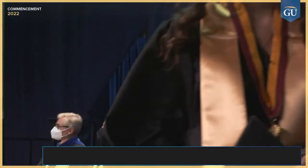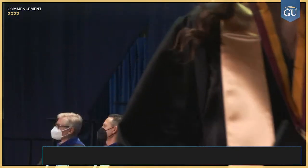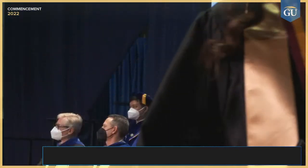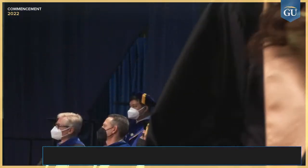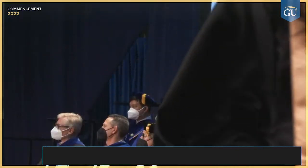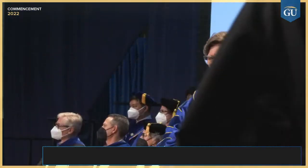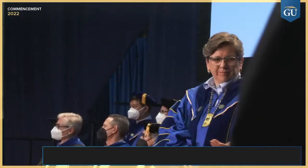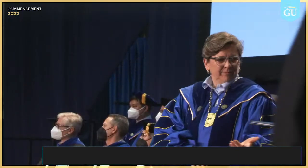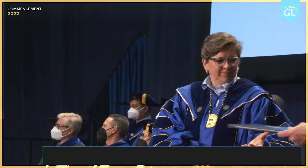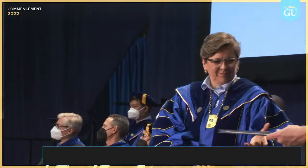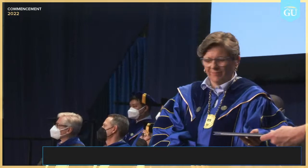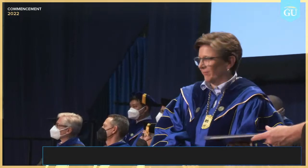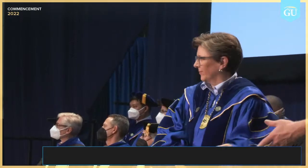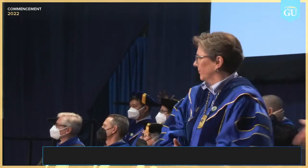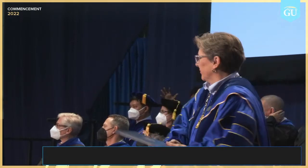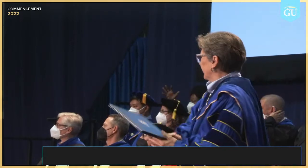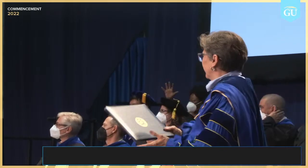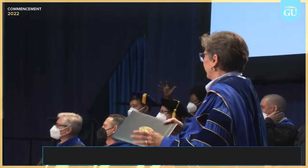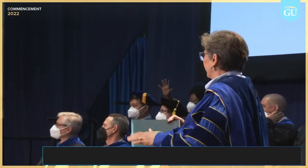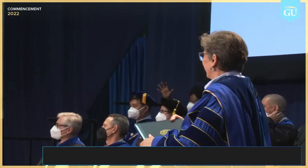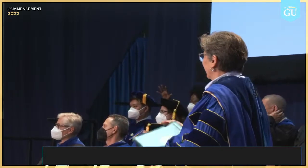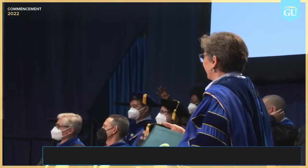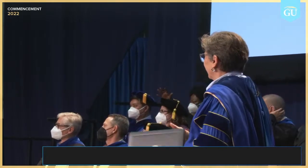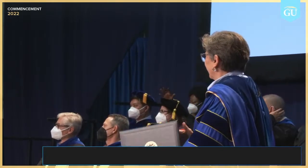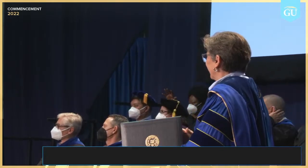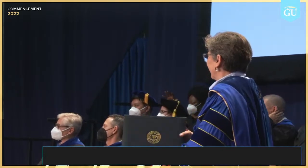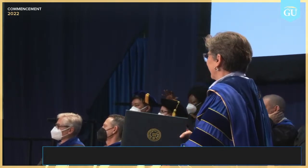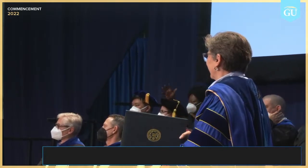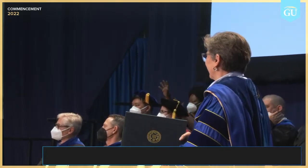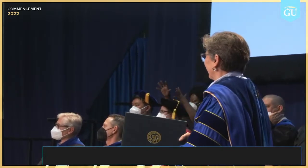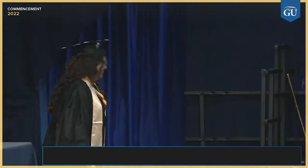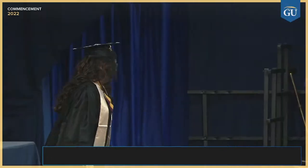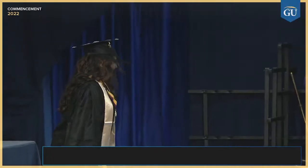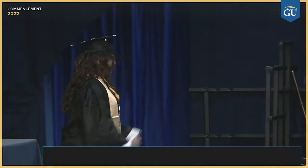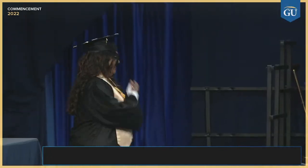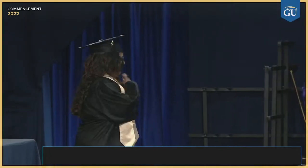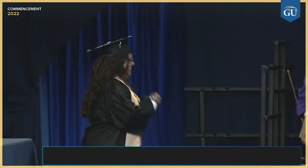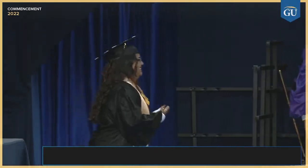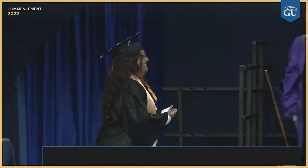Ann Lee Cardoza, Bachelor of Science, cum laude.